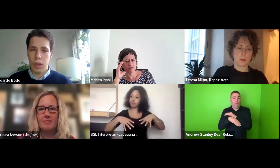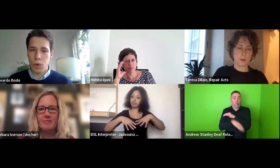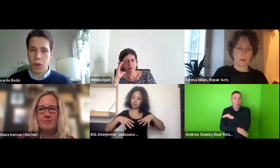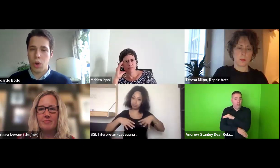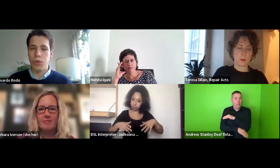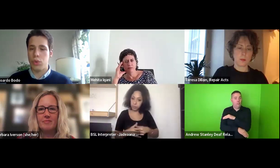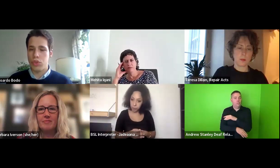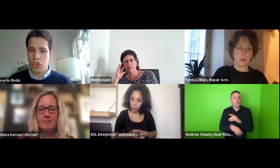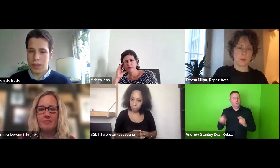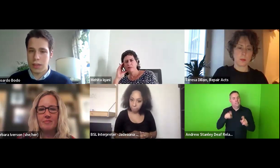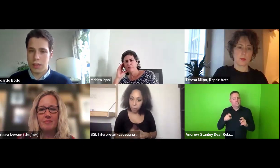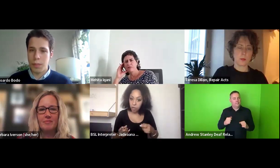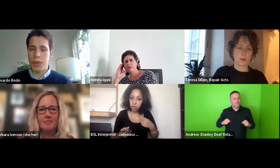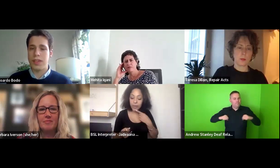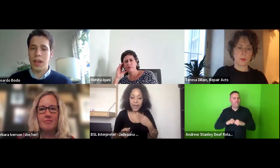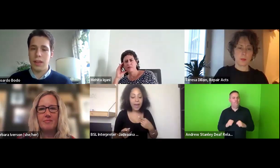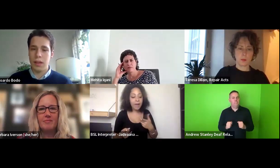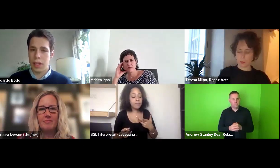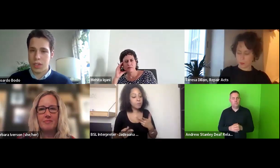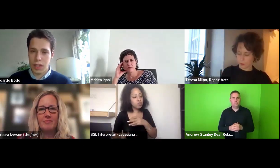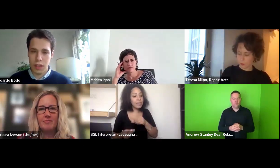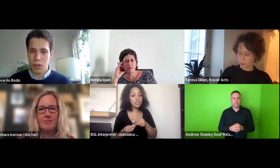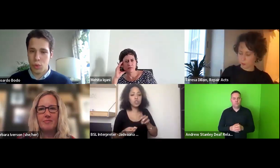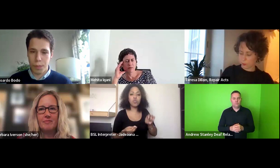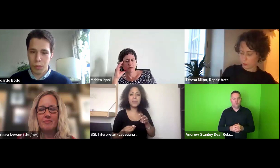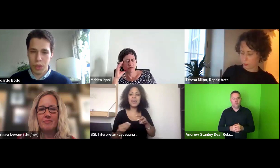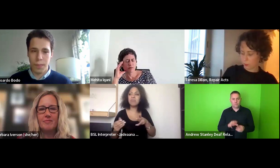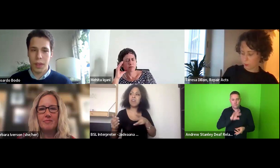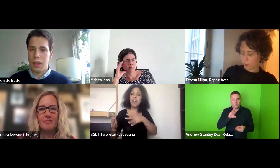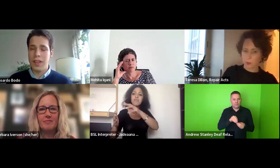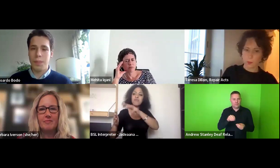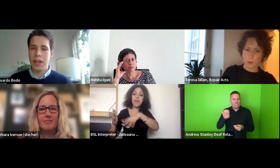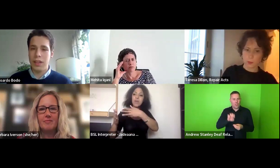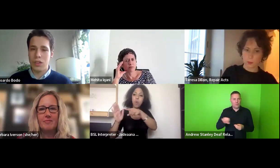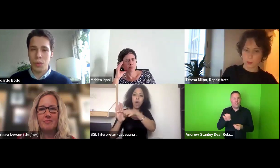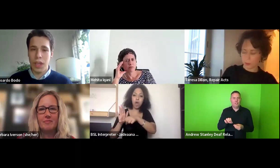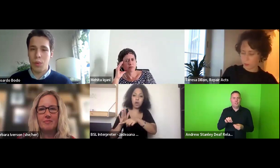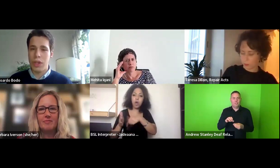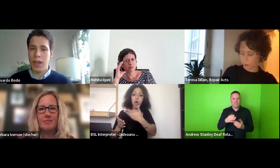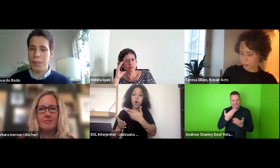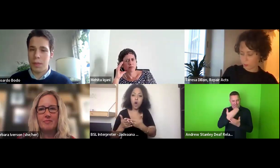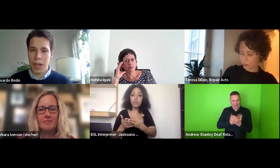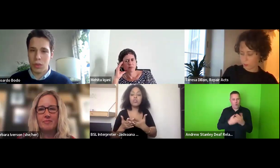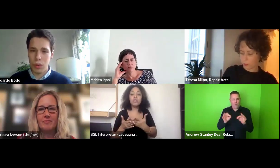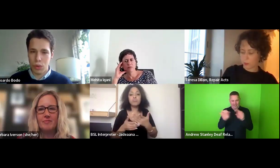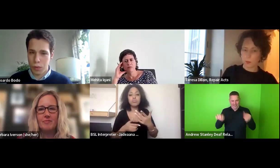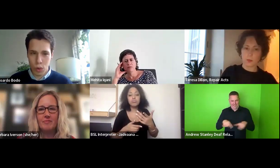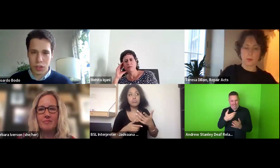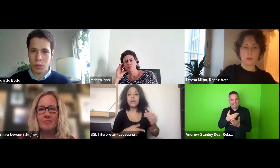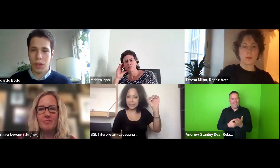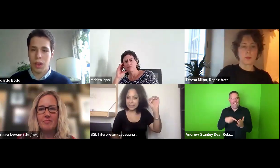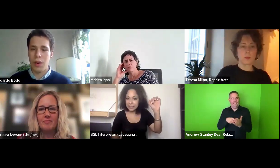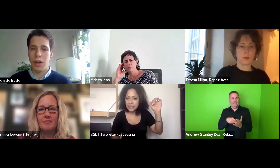European framework on resource justice, both inside and outside Europe. We expect this to be a really uphill battle because,